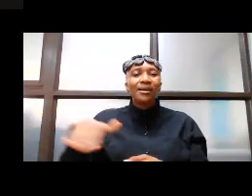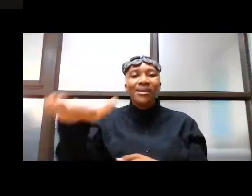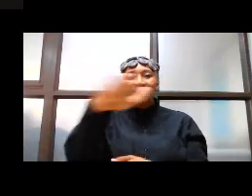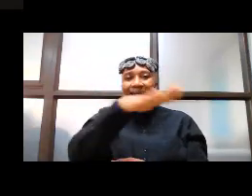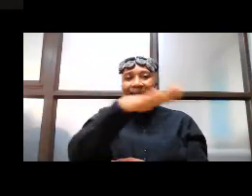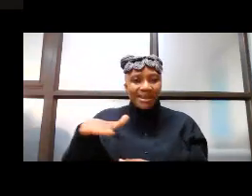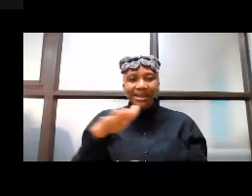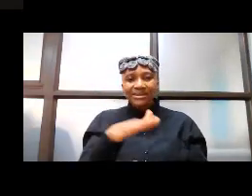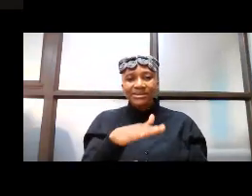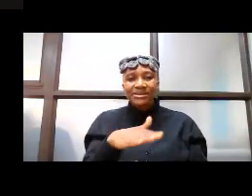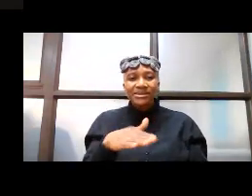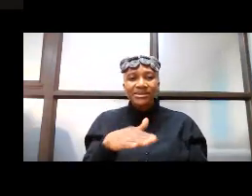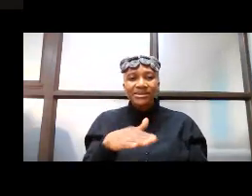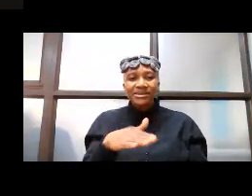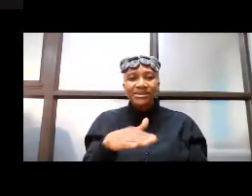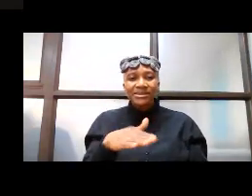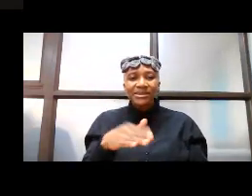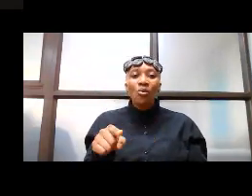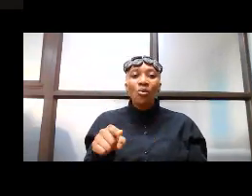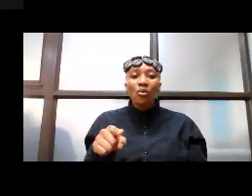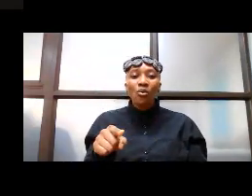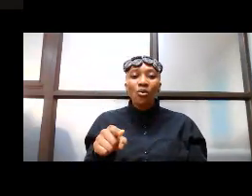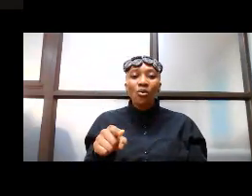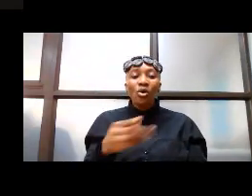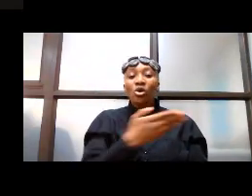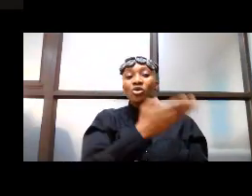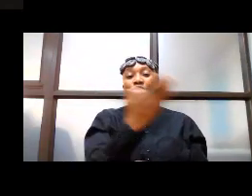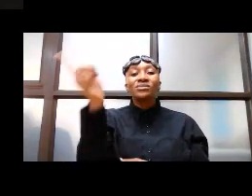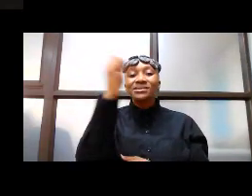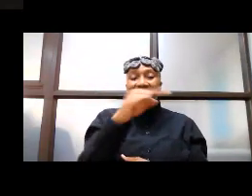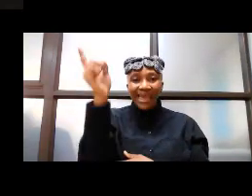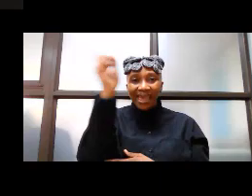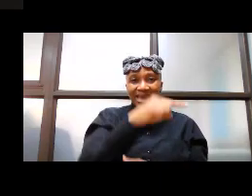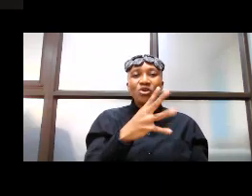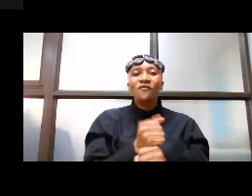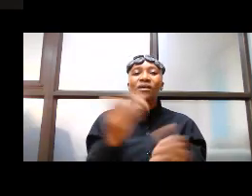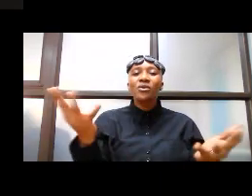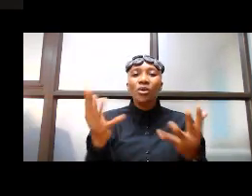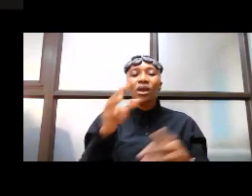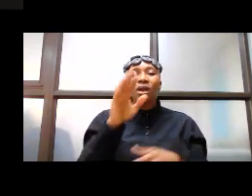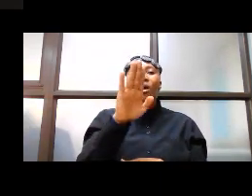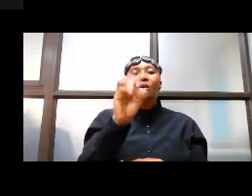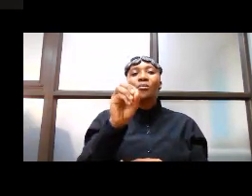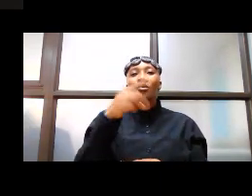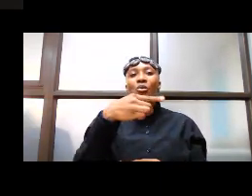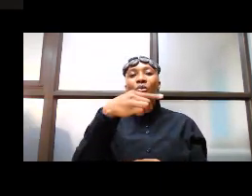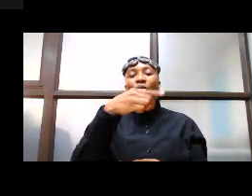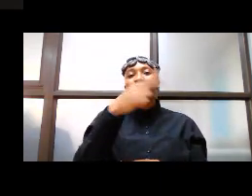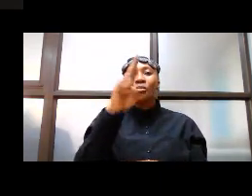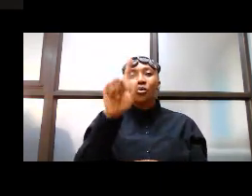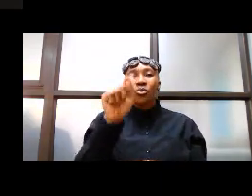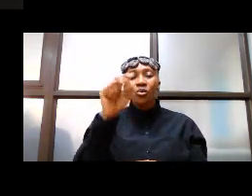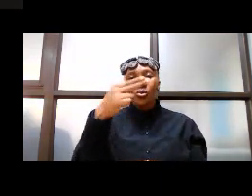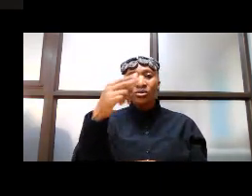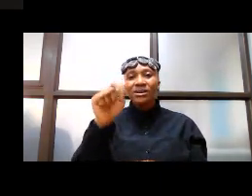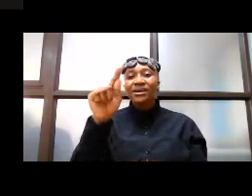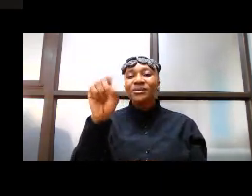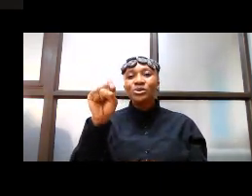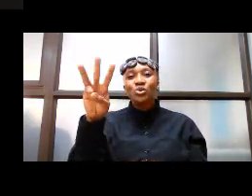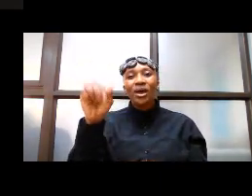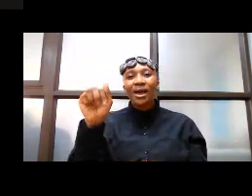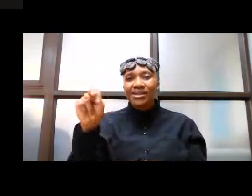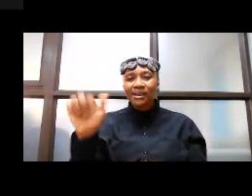Act of those days. You'll find that a school in Bophuthatswana, back in my school I attended to, was in Free State, but when it